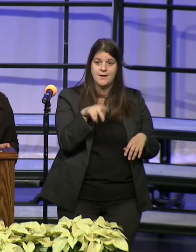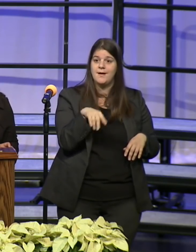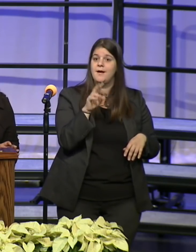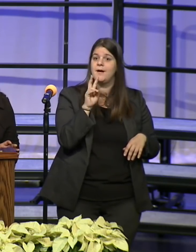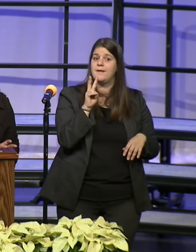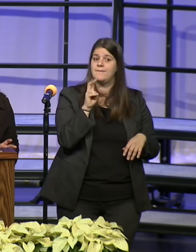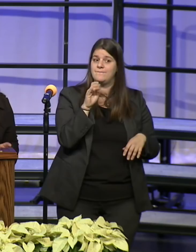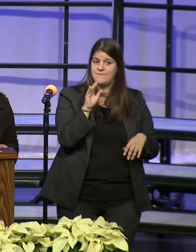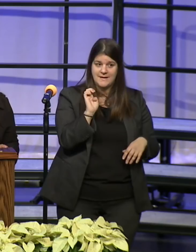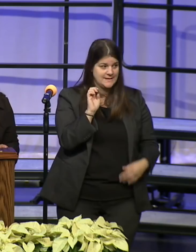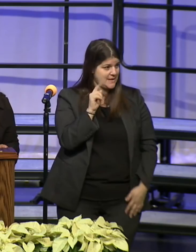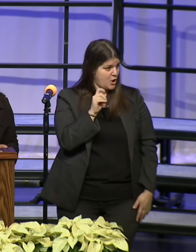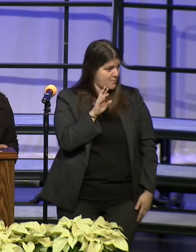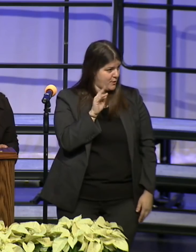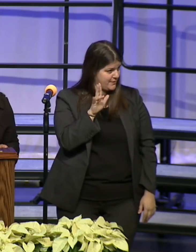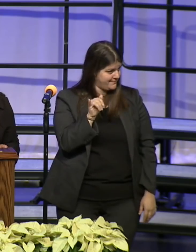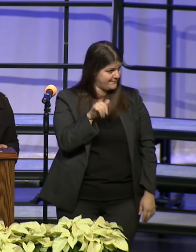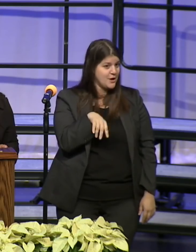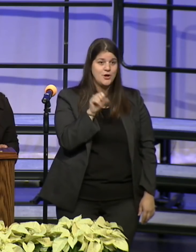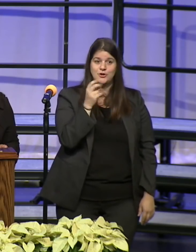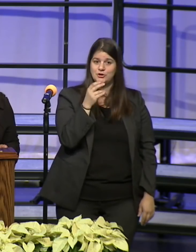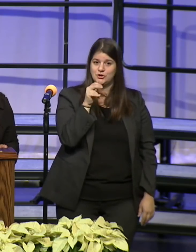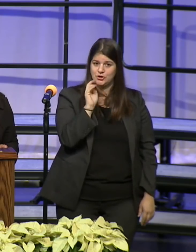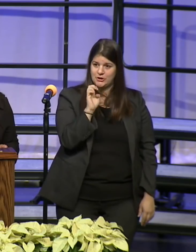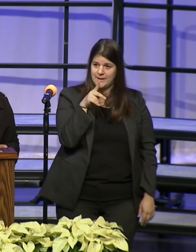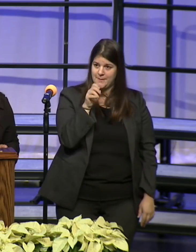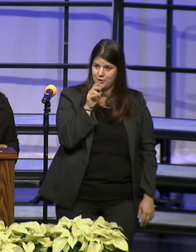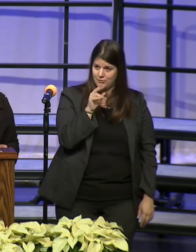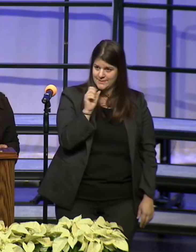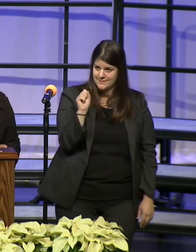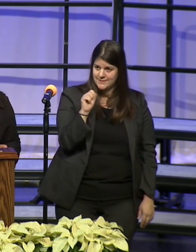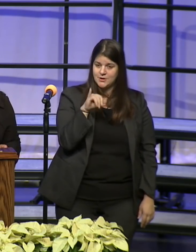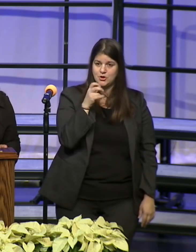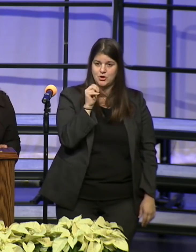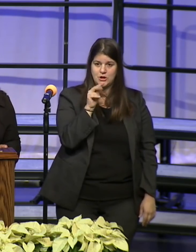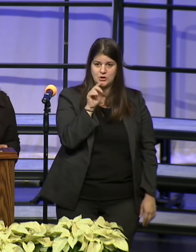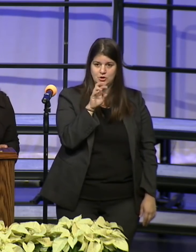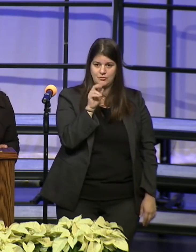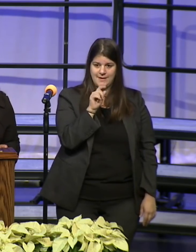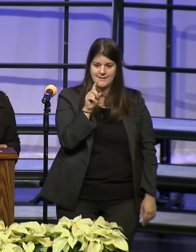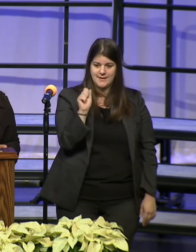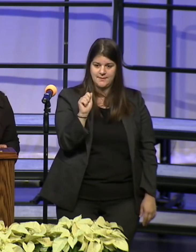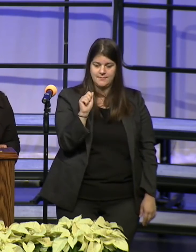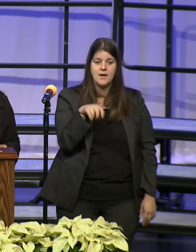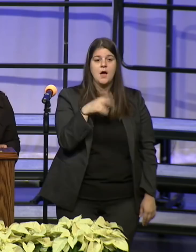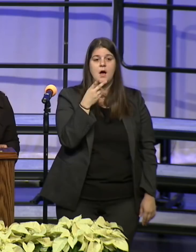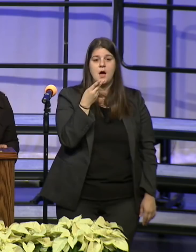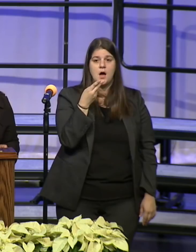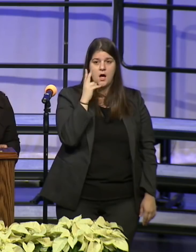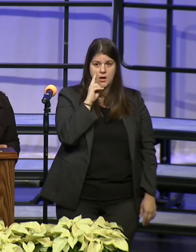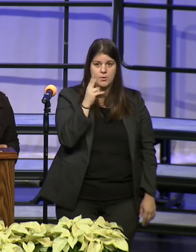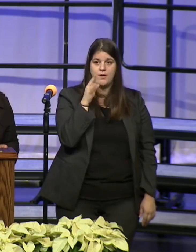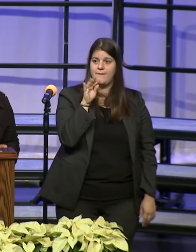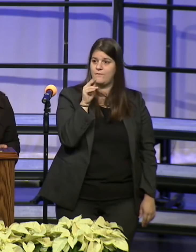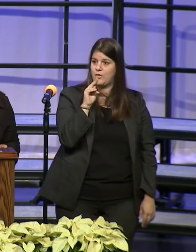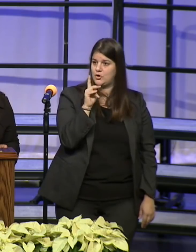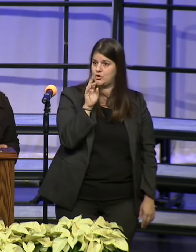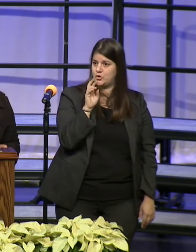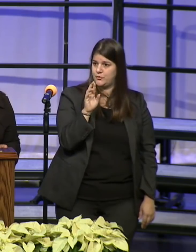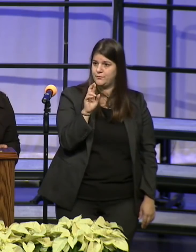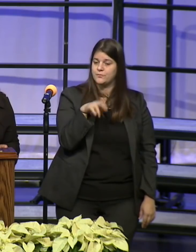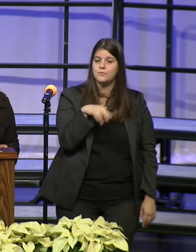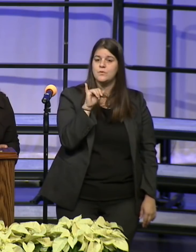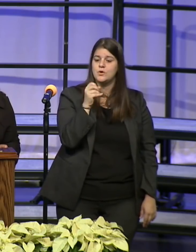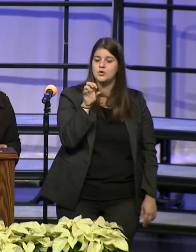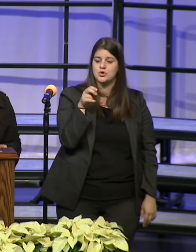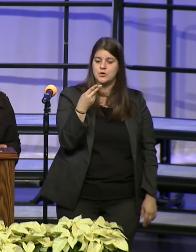Vanessa Atterbury, the Honorable Shane Pendergrass, the Honorable Jen Terrasa, the Honorable Frank Turner, Joseph Getty, Judge